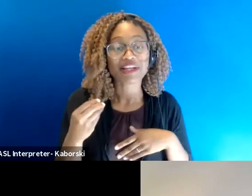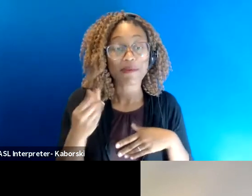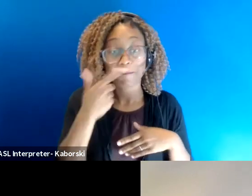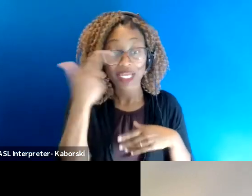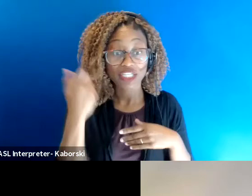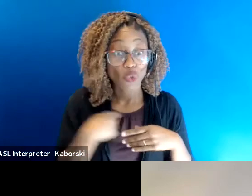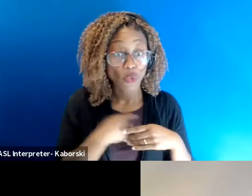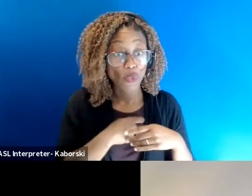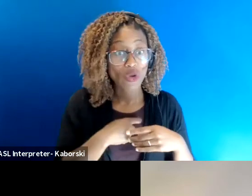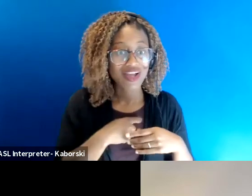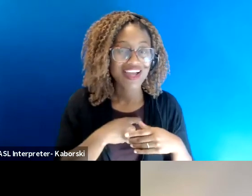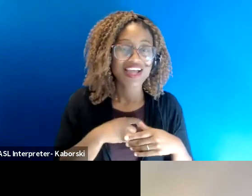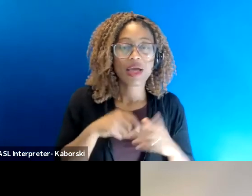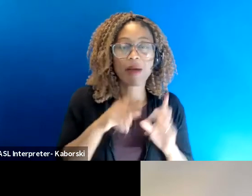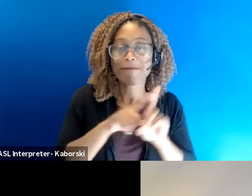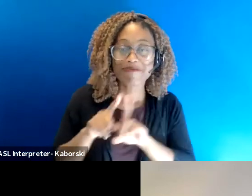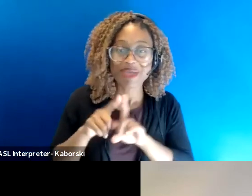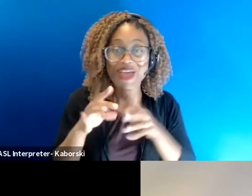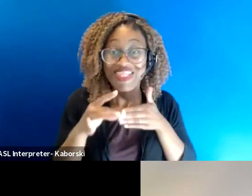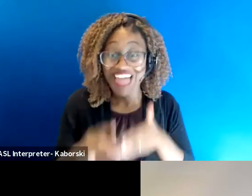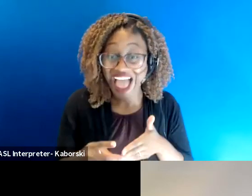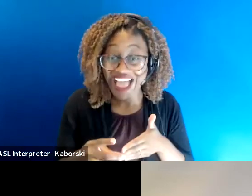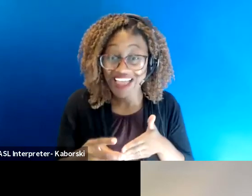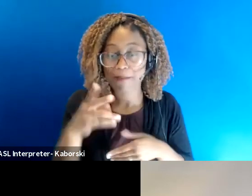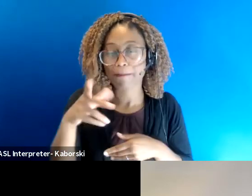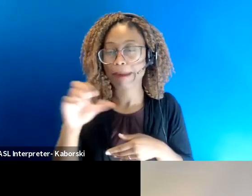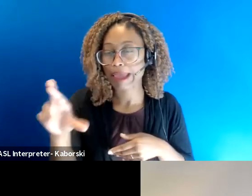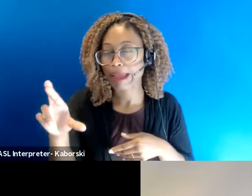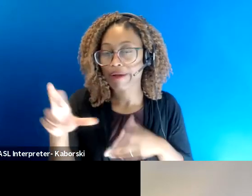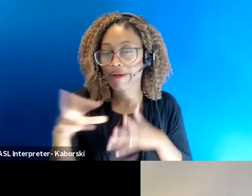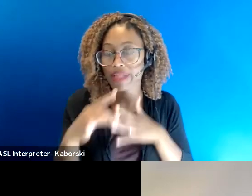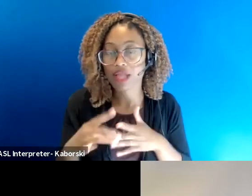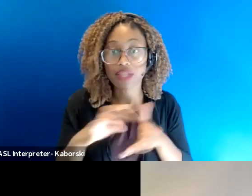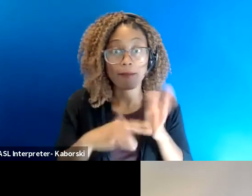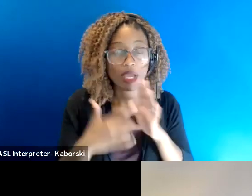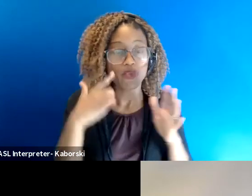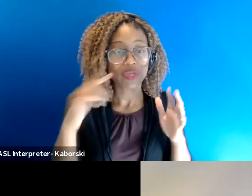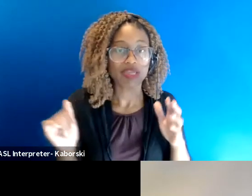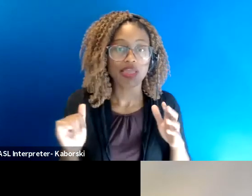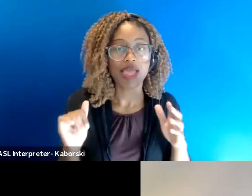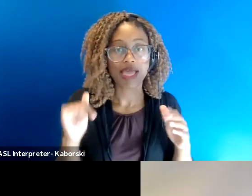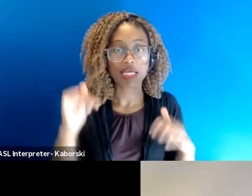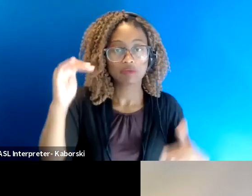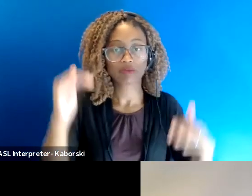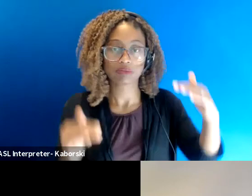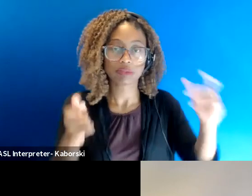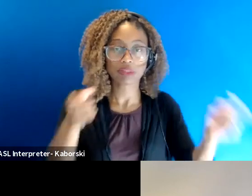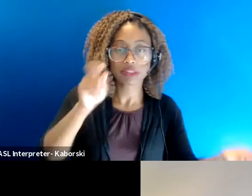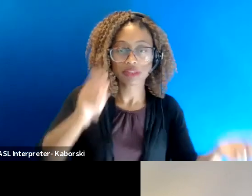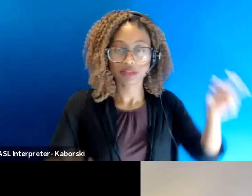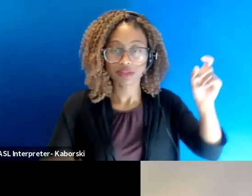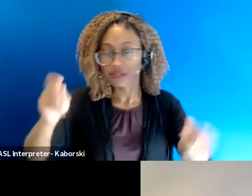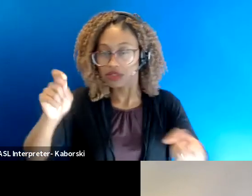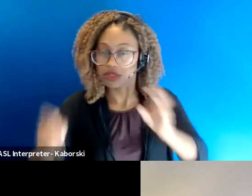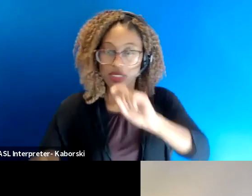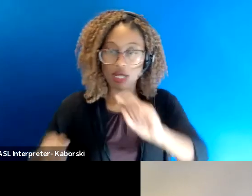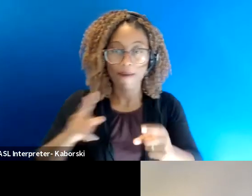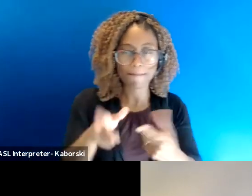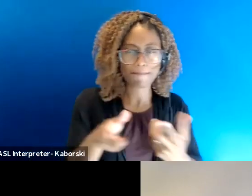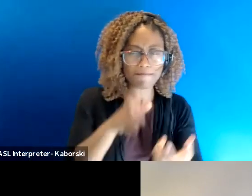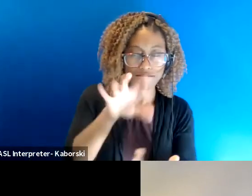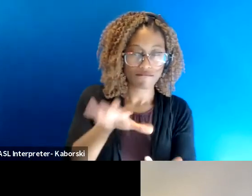we're peer-led, we're able to ebb and flow and tailor what